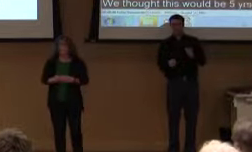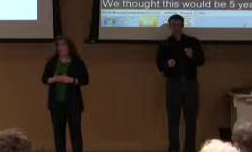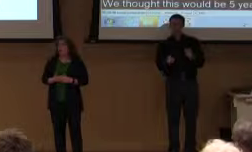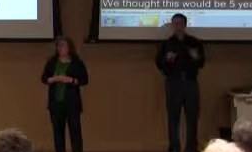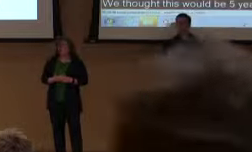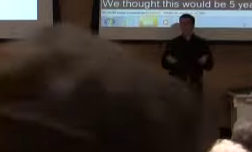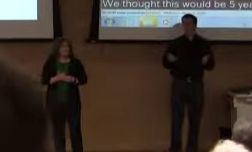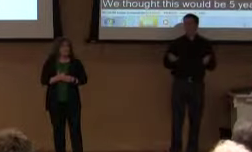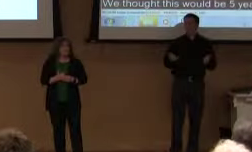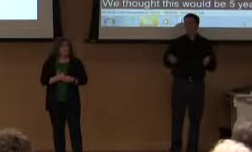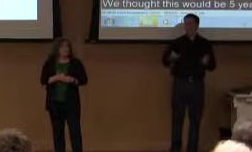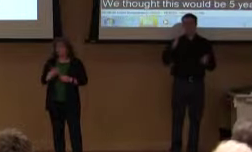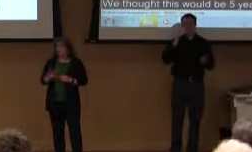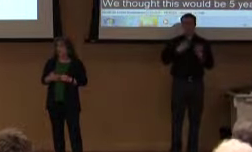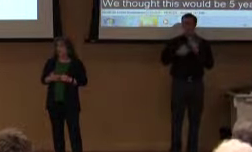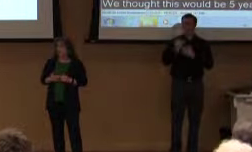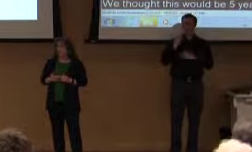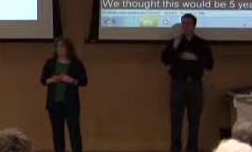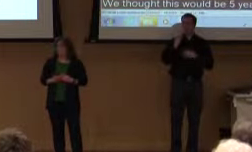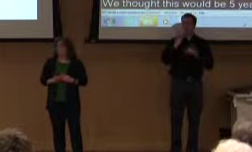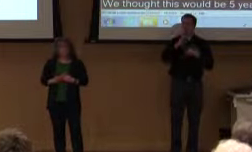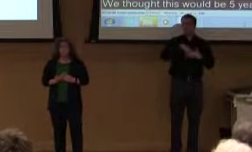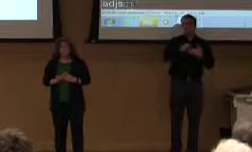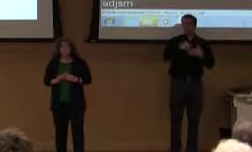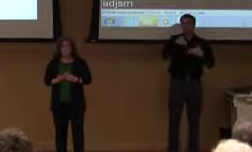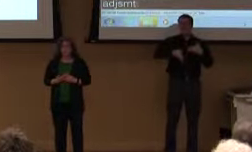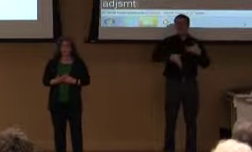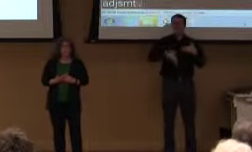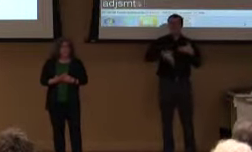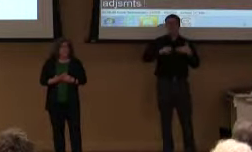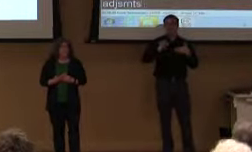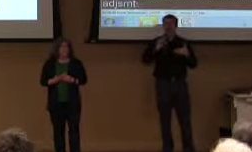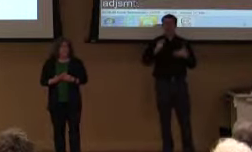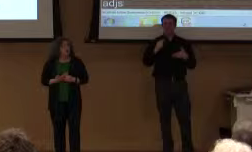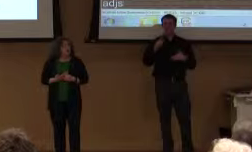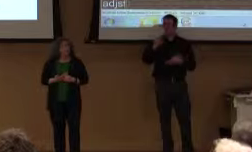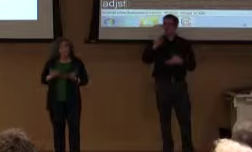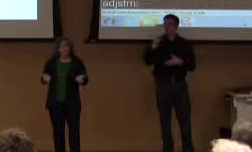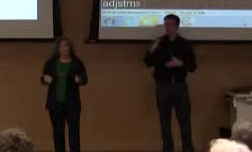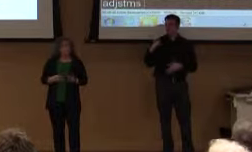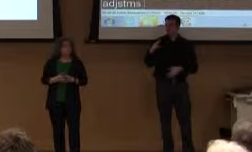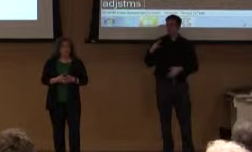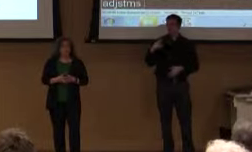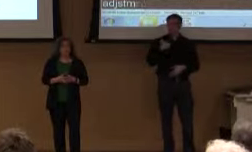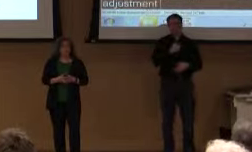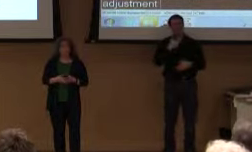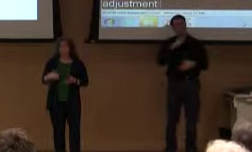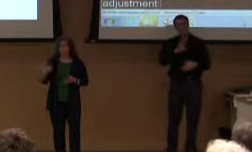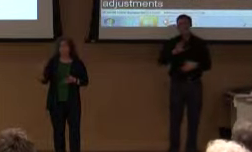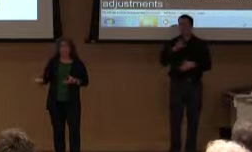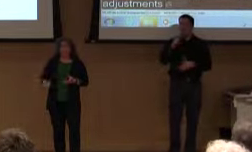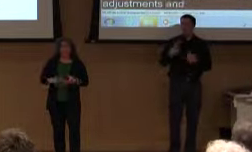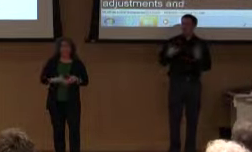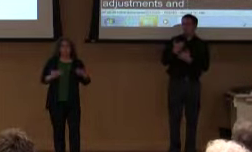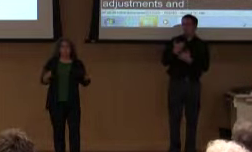time, the project is scheduled to end at the end of August of 2017. So we're about midway through the project, which